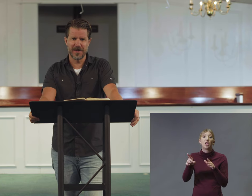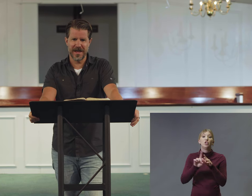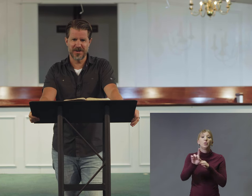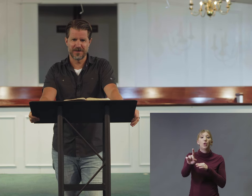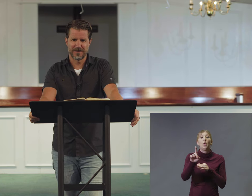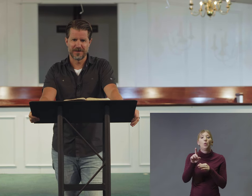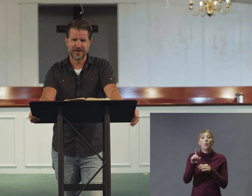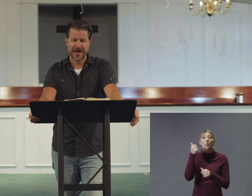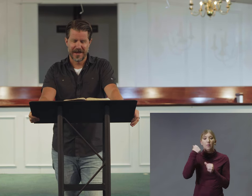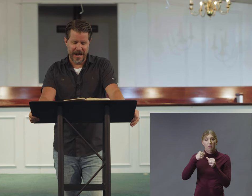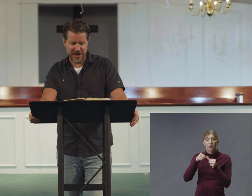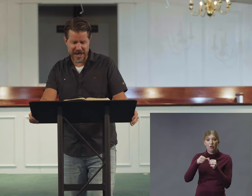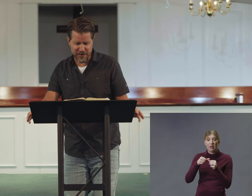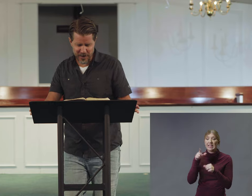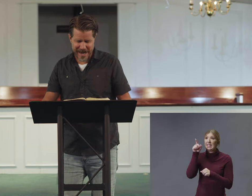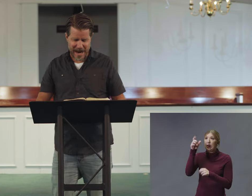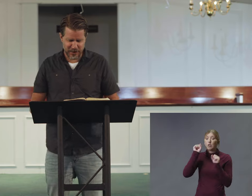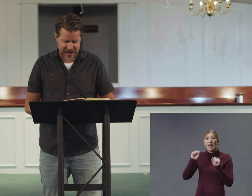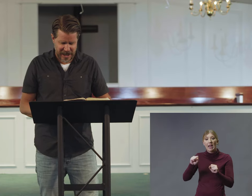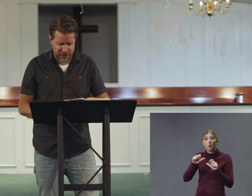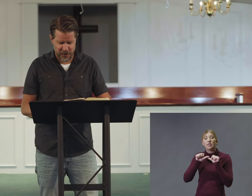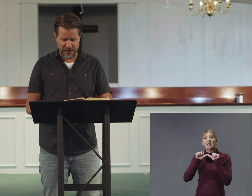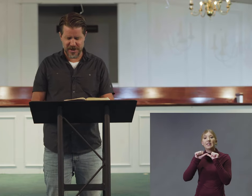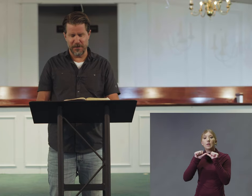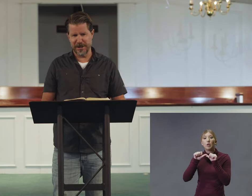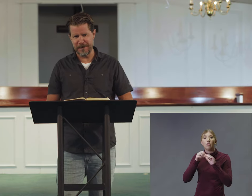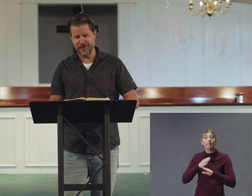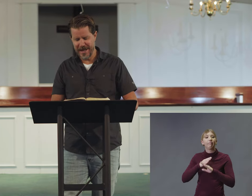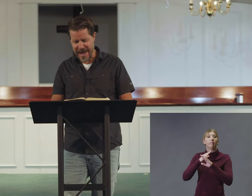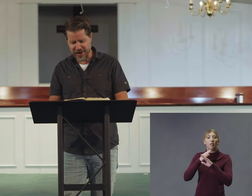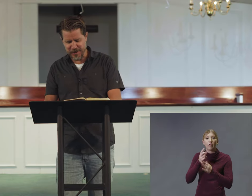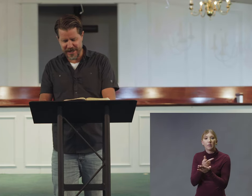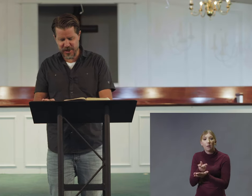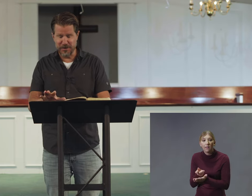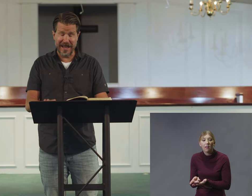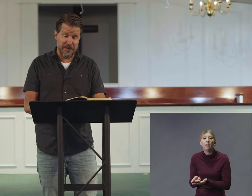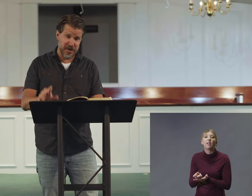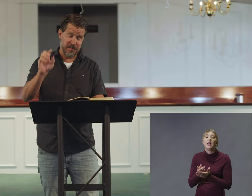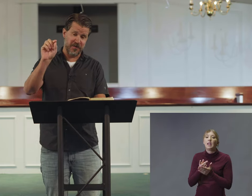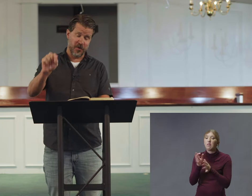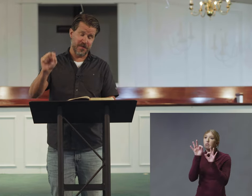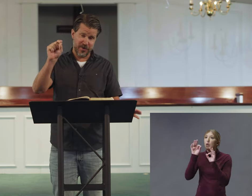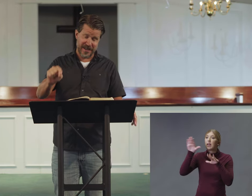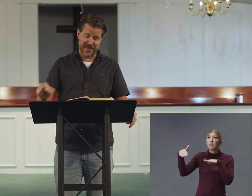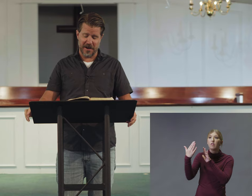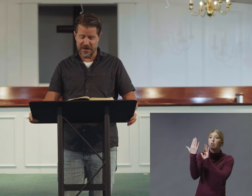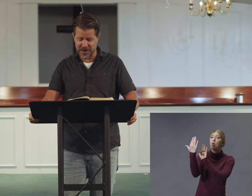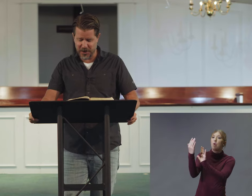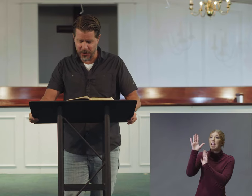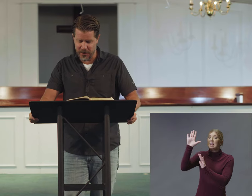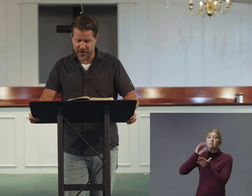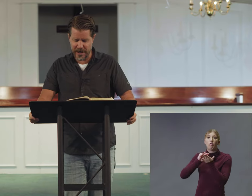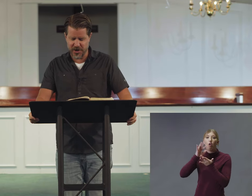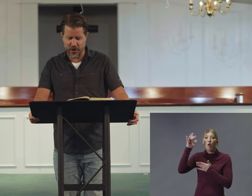go with this. Now to him who is able to keep you from stumbling and to present you blameless before the presence of